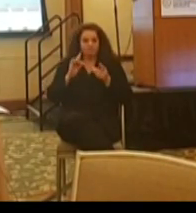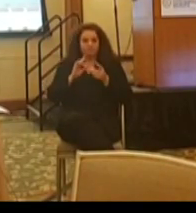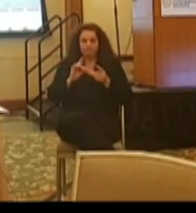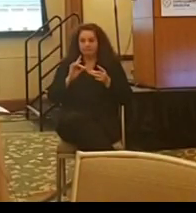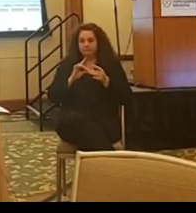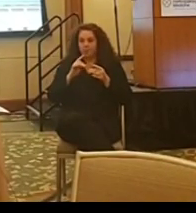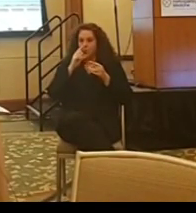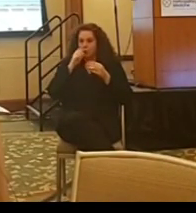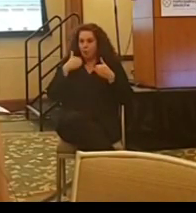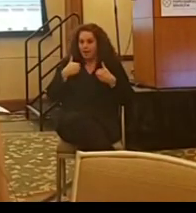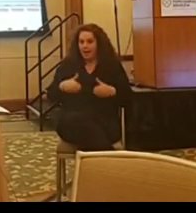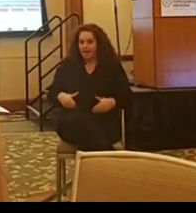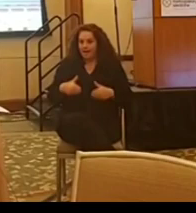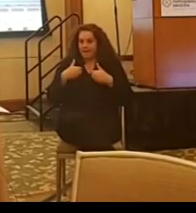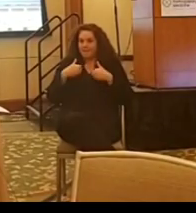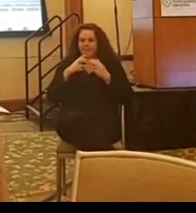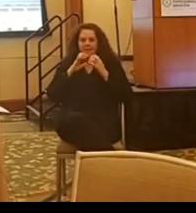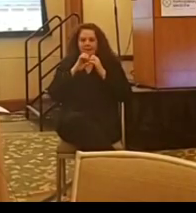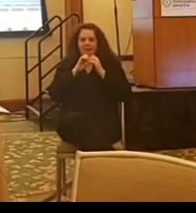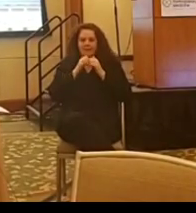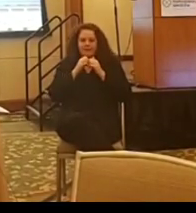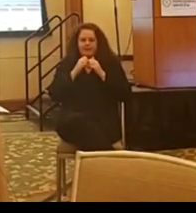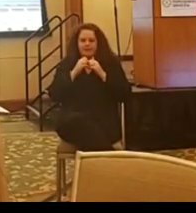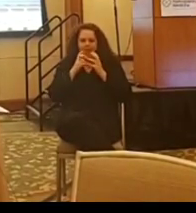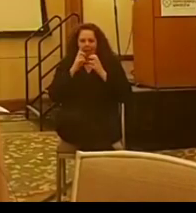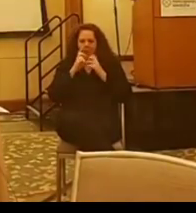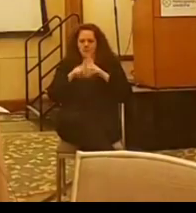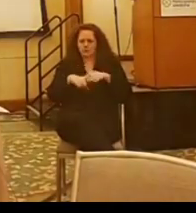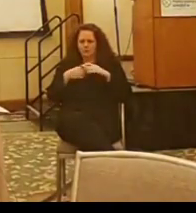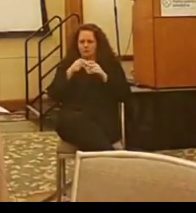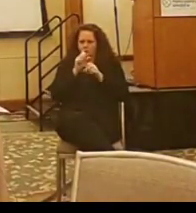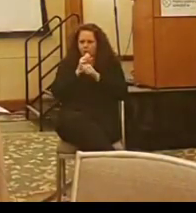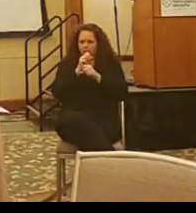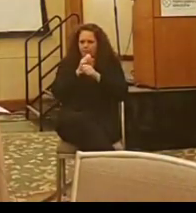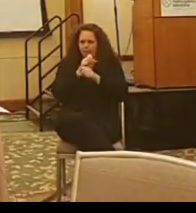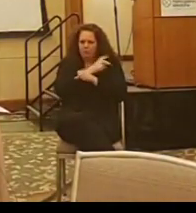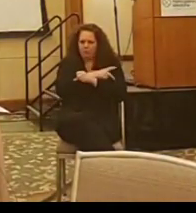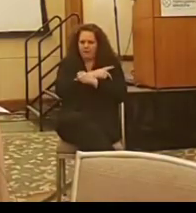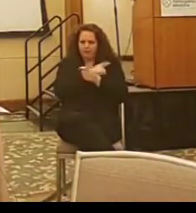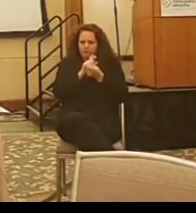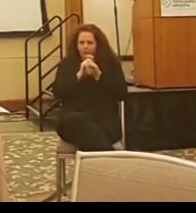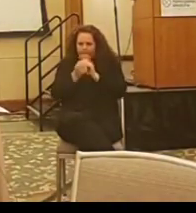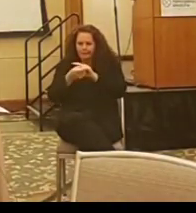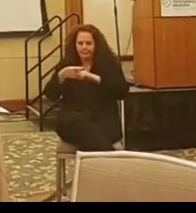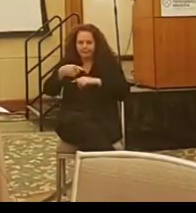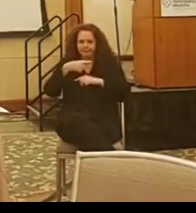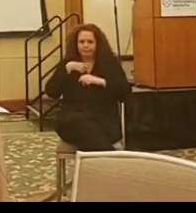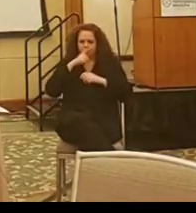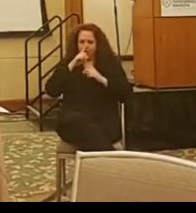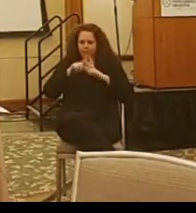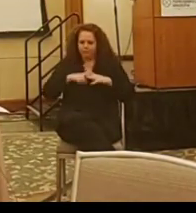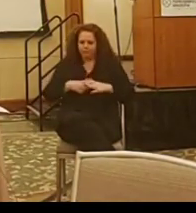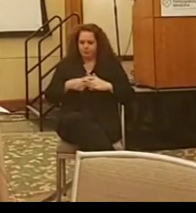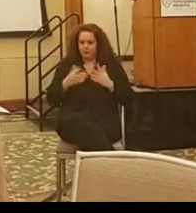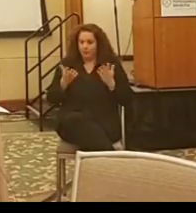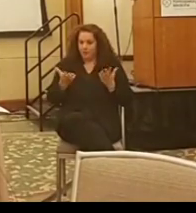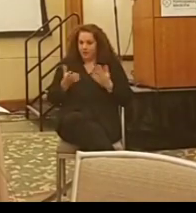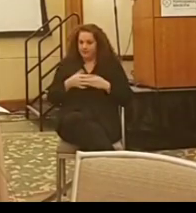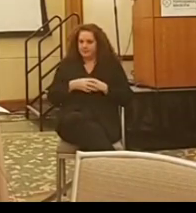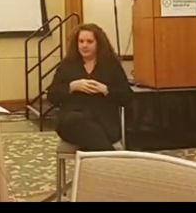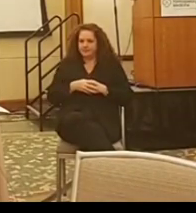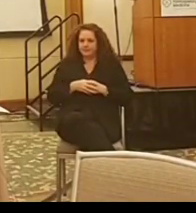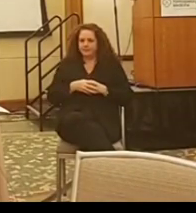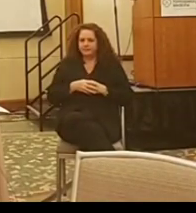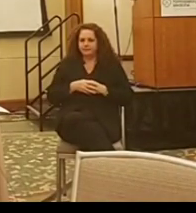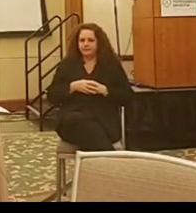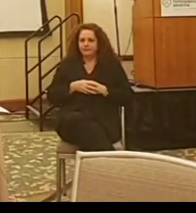the work of Patient Revolution is to really ground the fact, or sort of start with the fact, that I do not come to the work that I